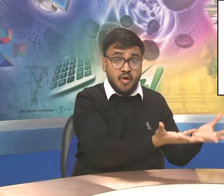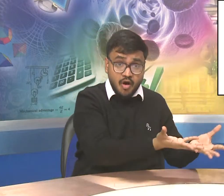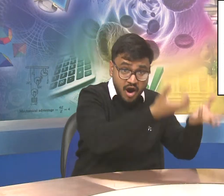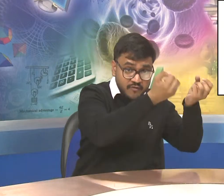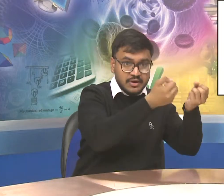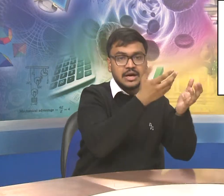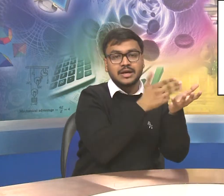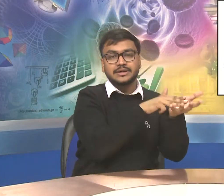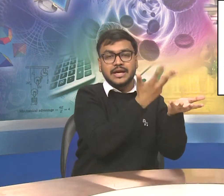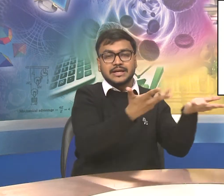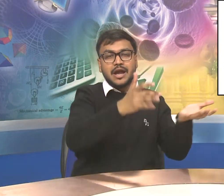exact information.